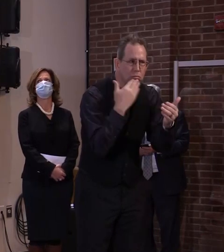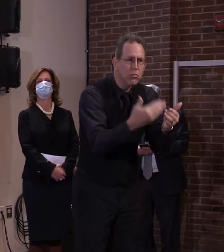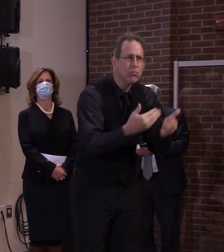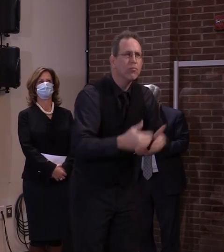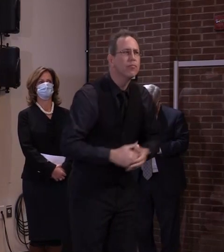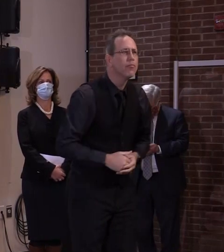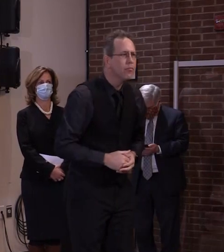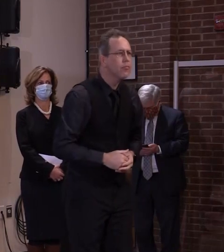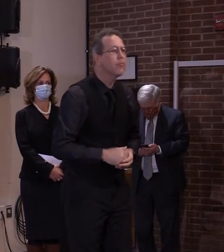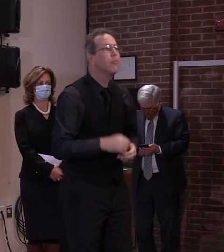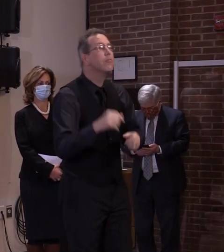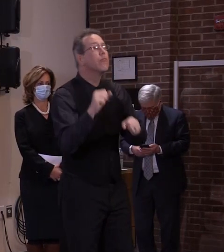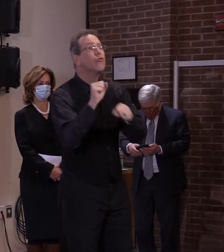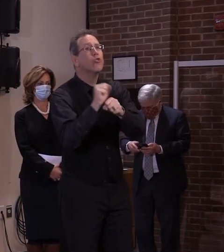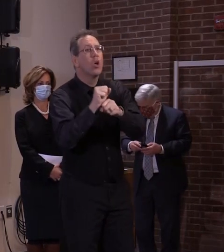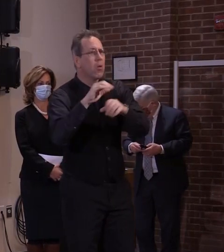them.